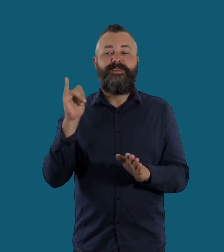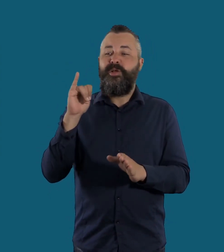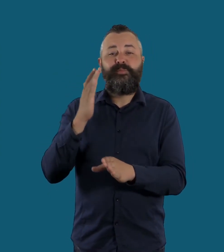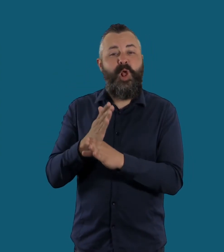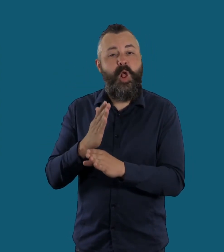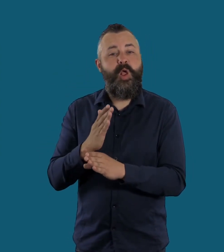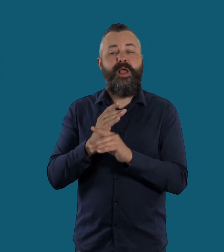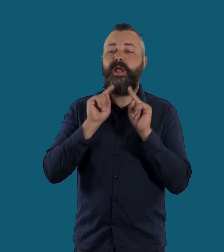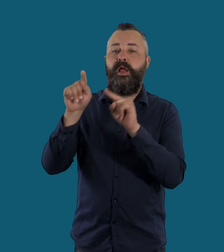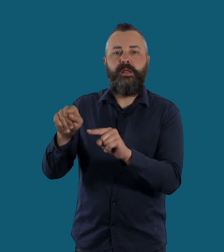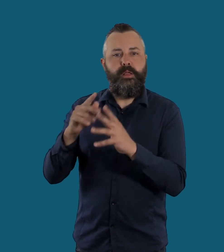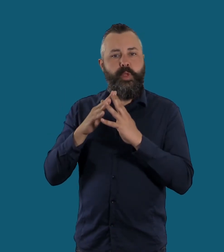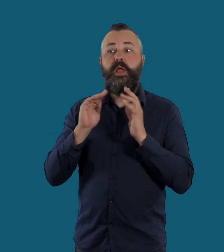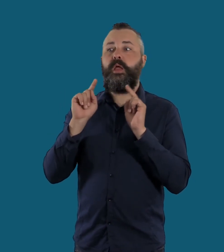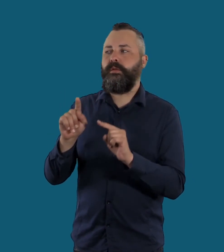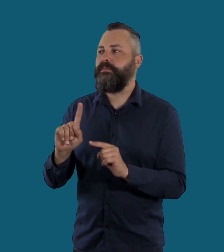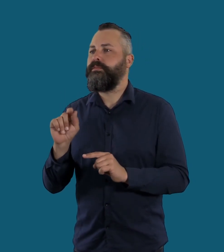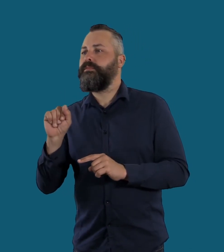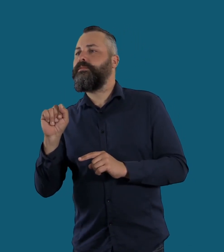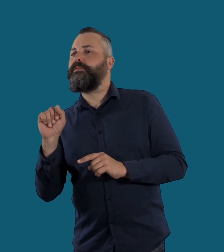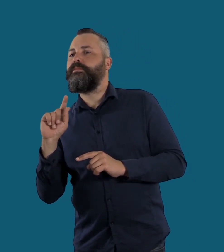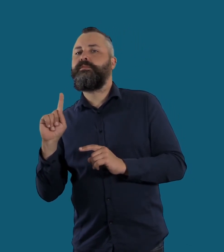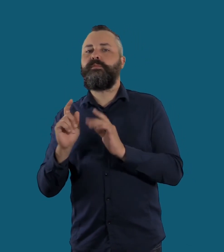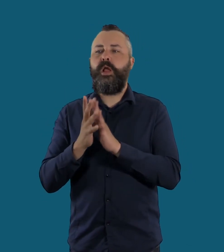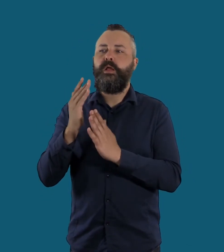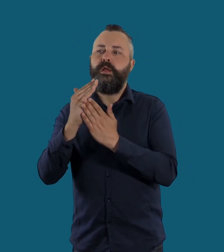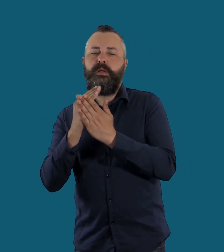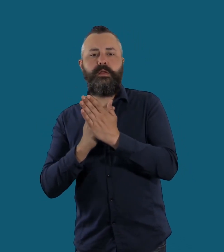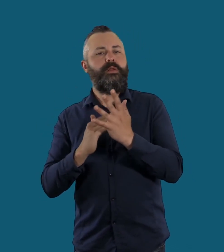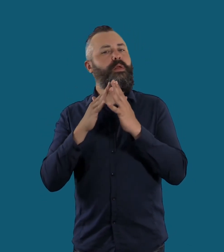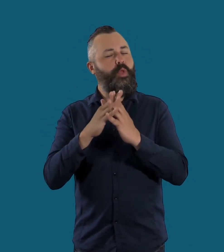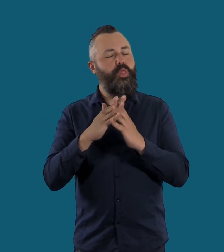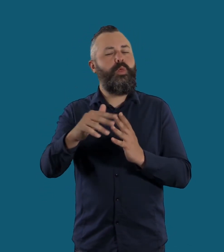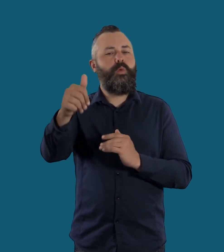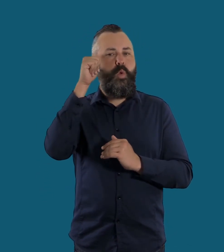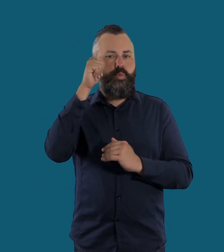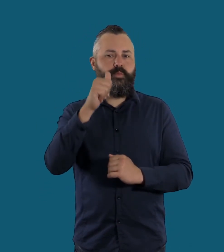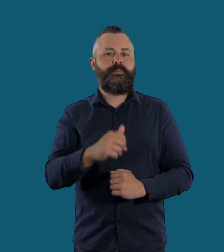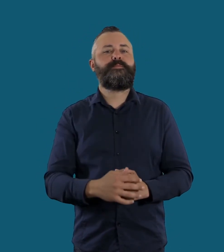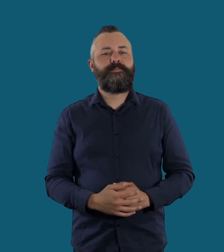could be affected. As such, it is your responsibility to understand the hazard and take appropriate actions.